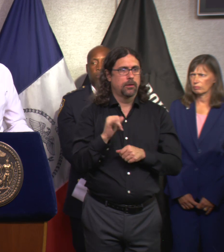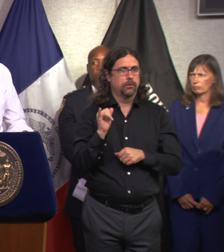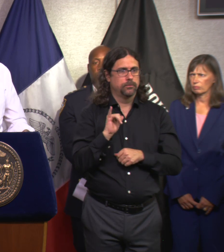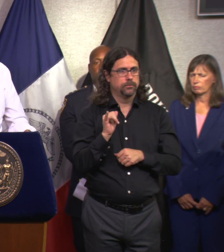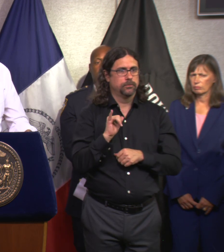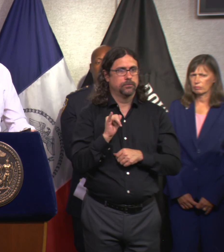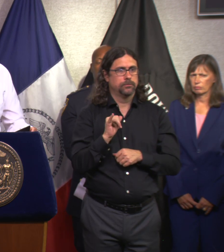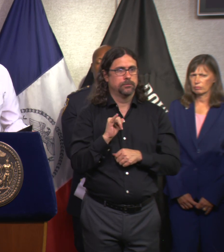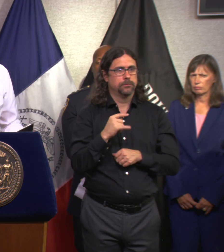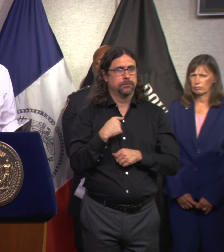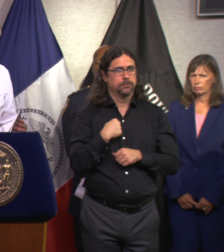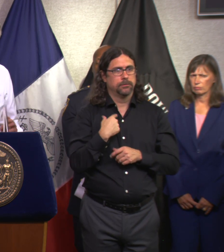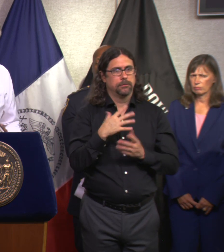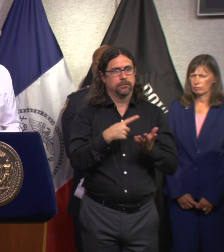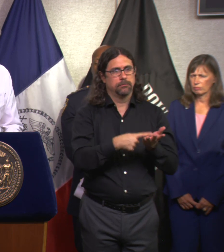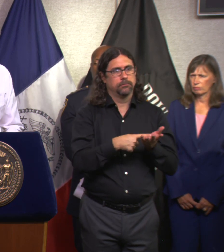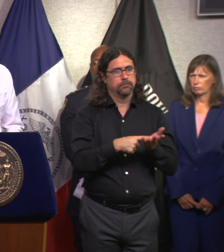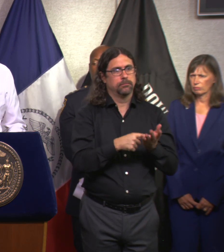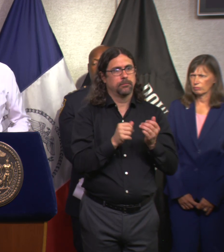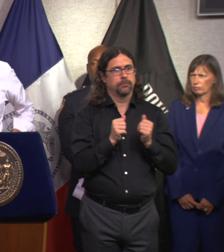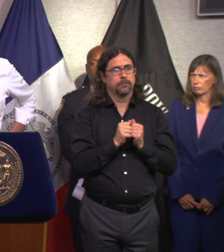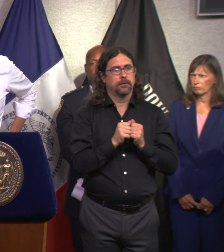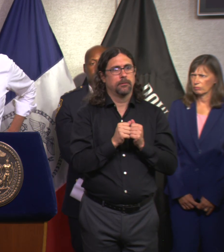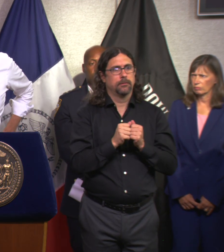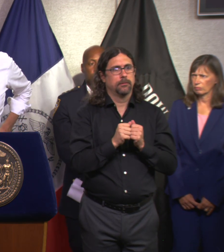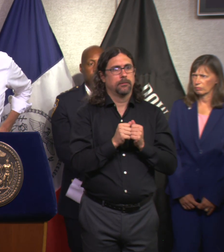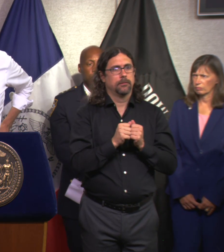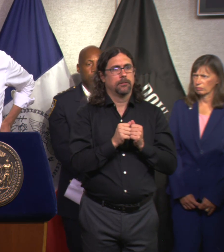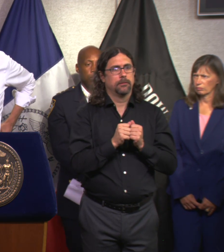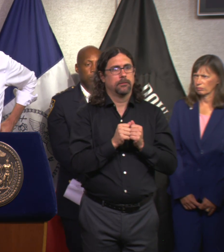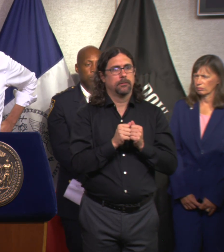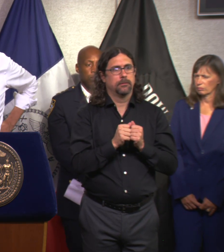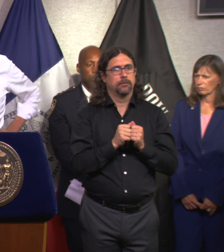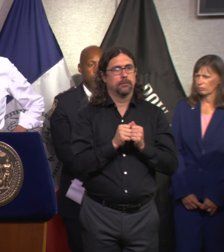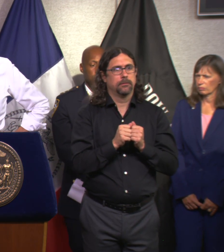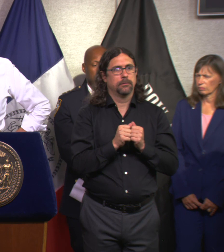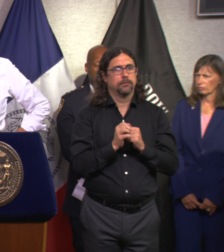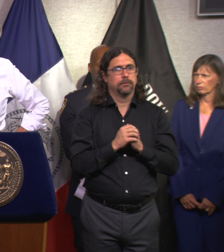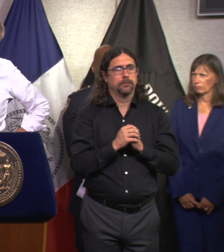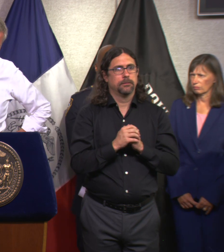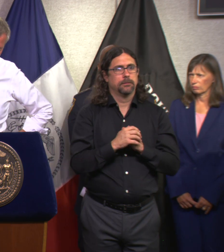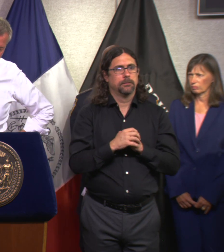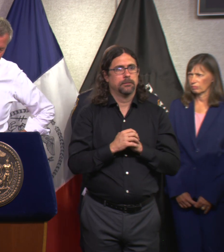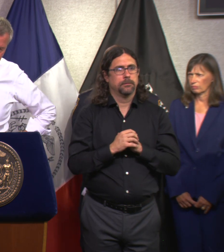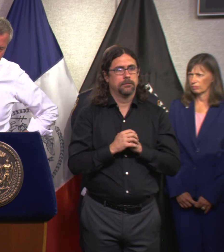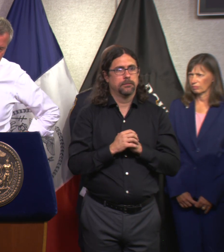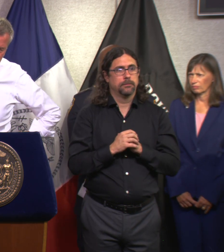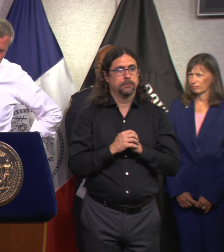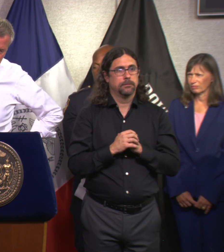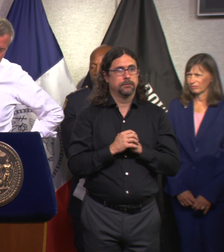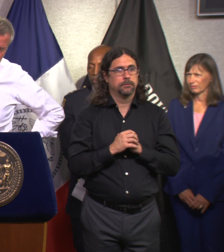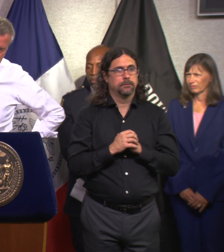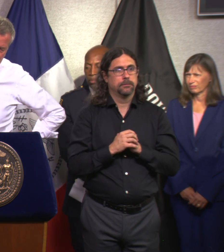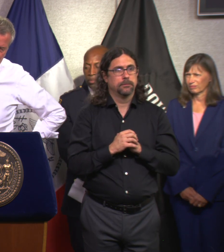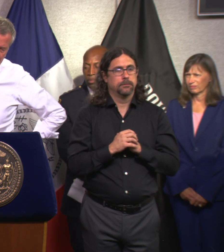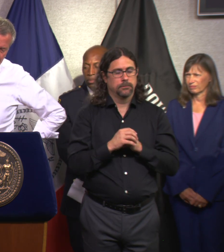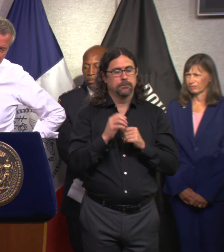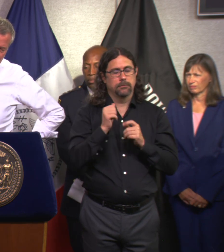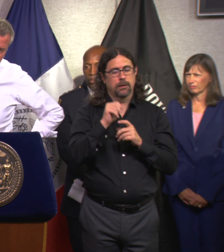Reverend Sharp. And what did you say to him? Did he understand? Of course, you can ask him,